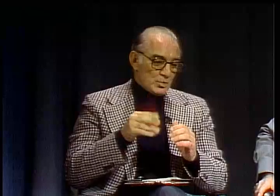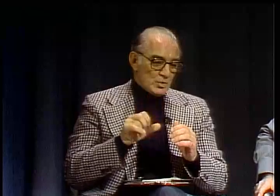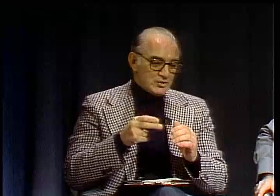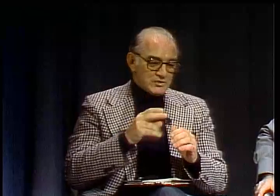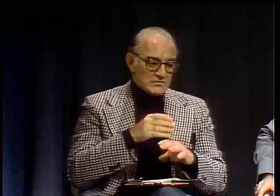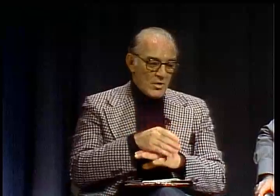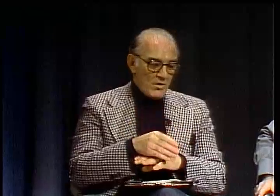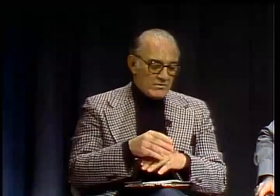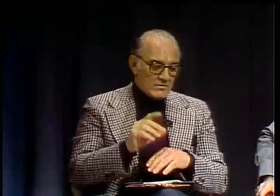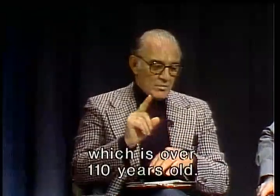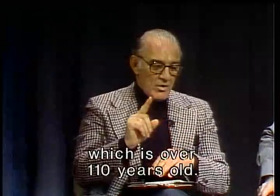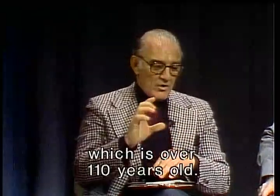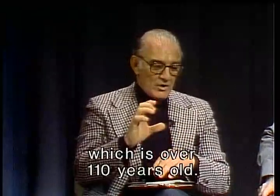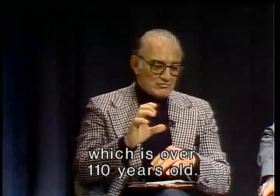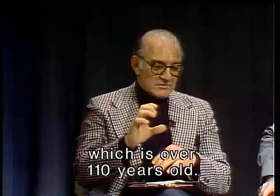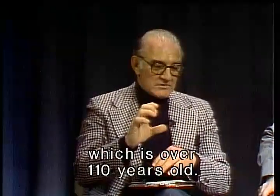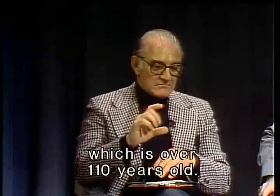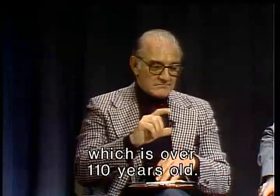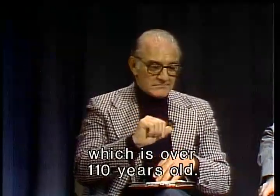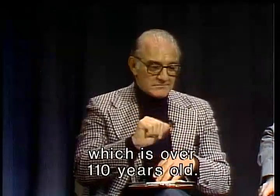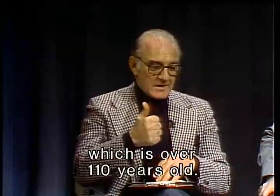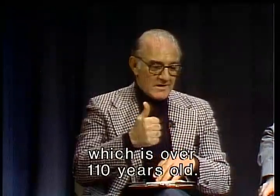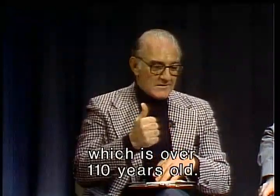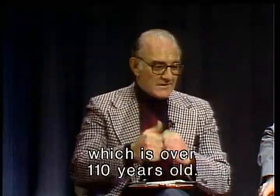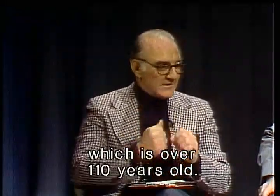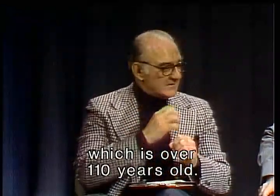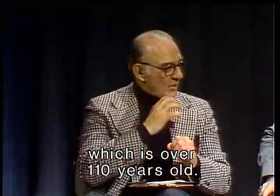which was over 110 years old.